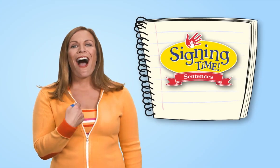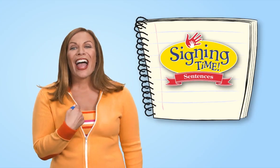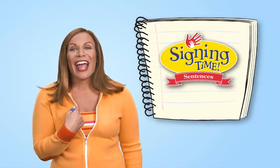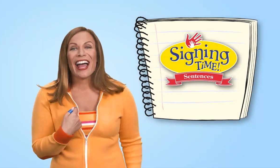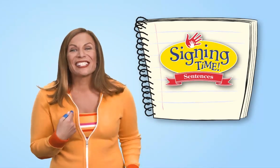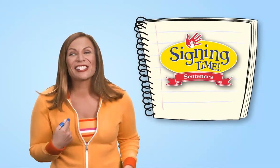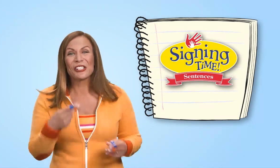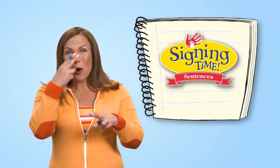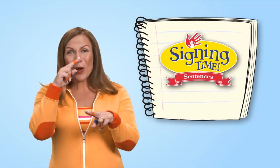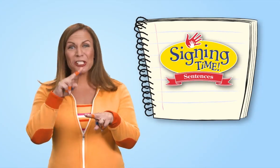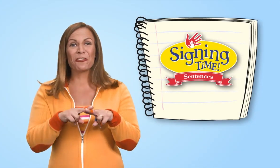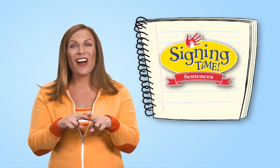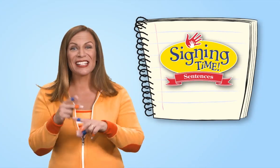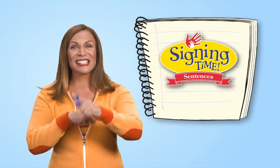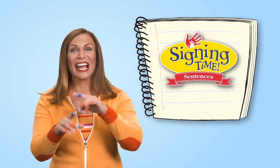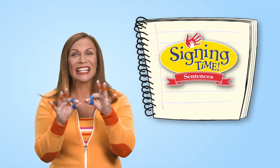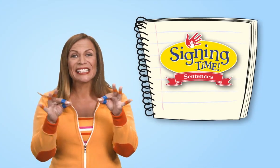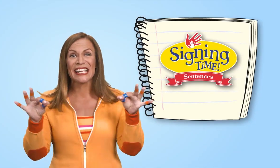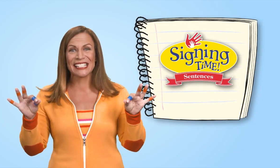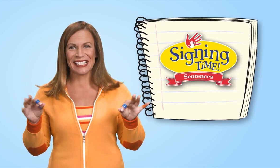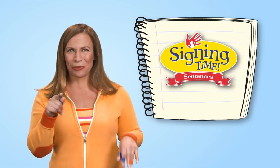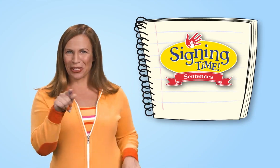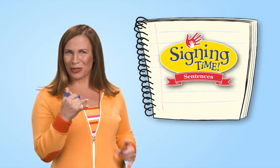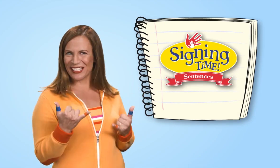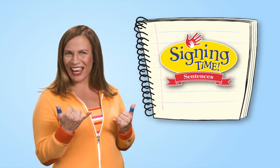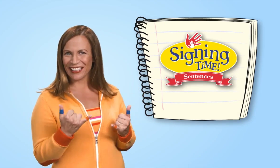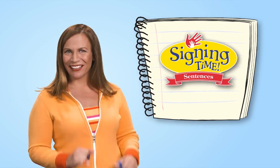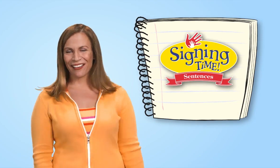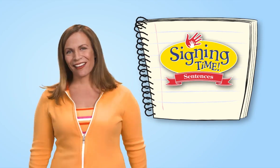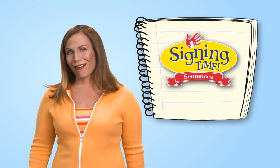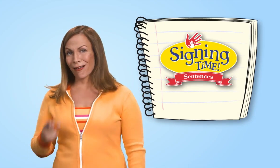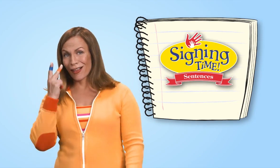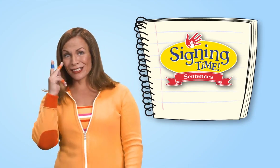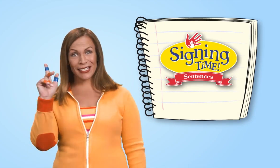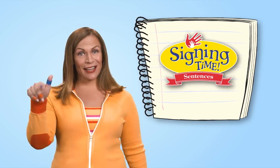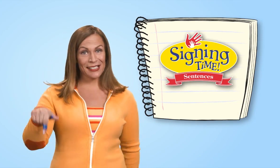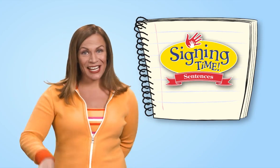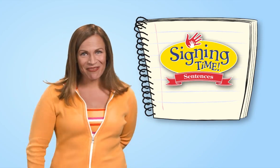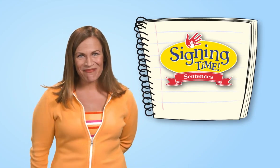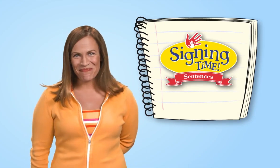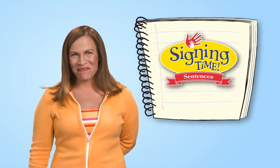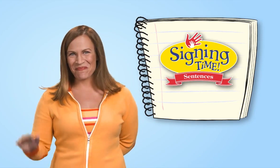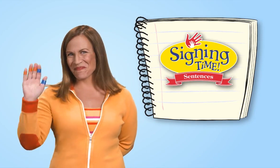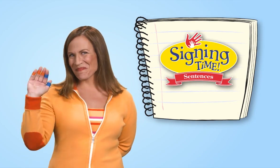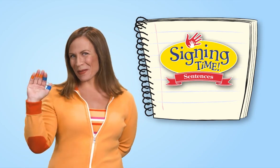I had so much fun signing sentences with you today. I'll see you next time.